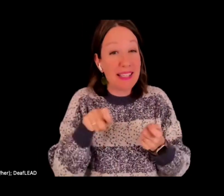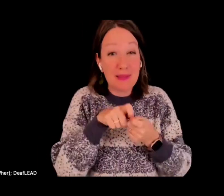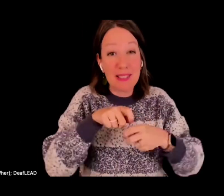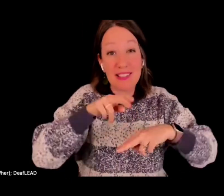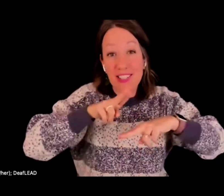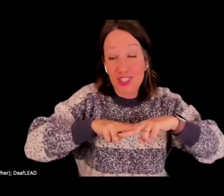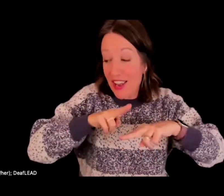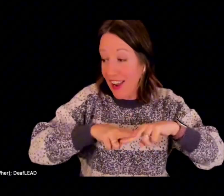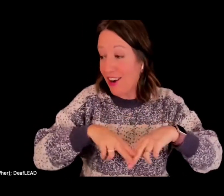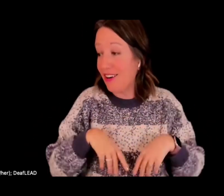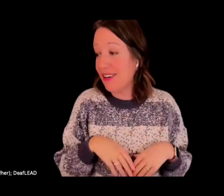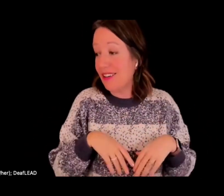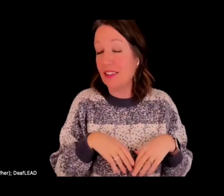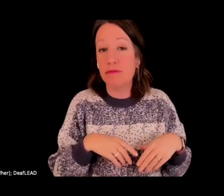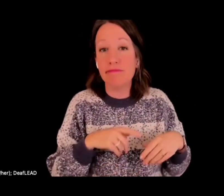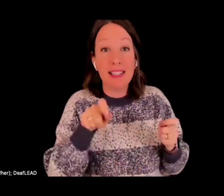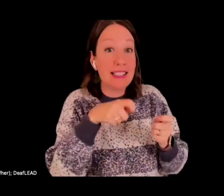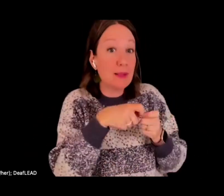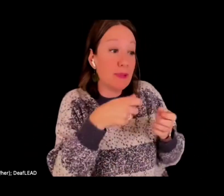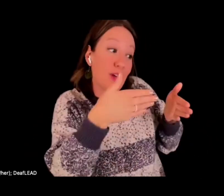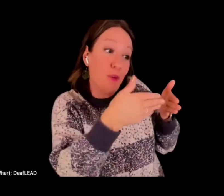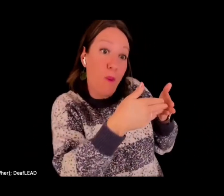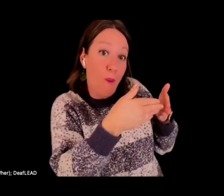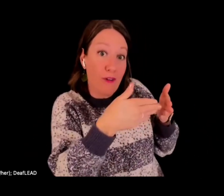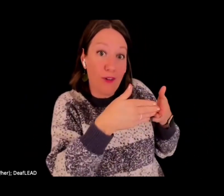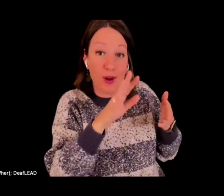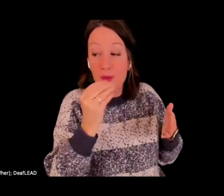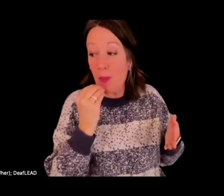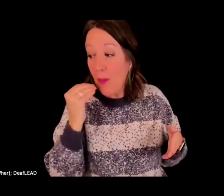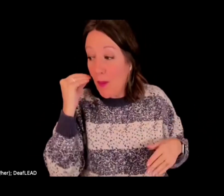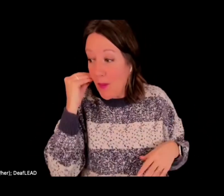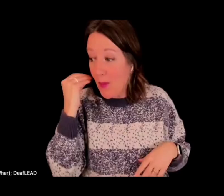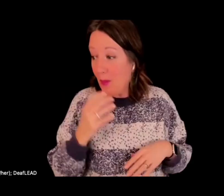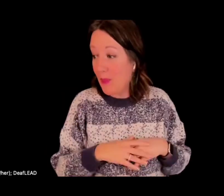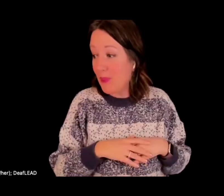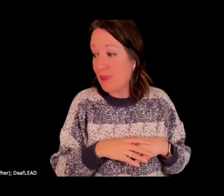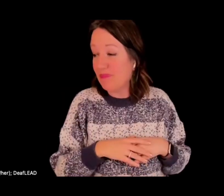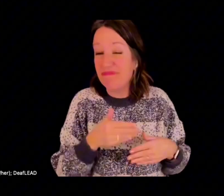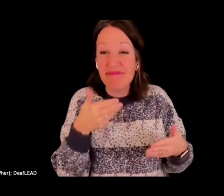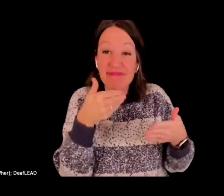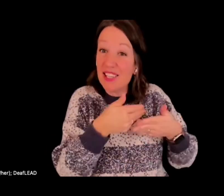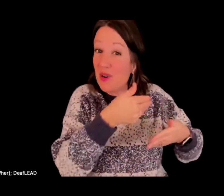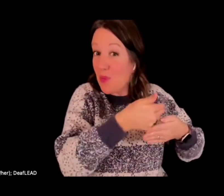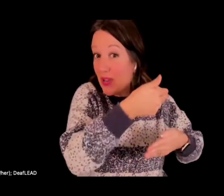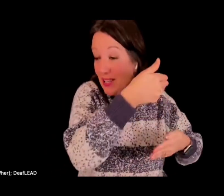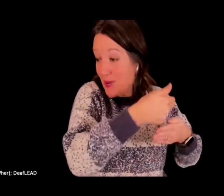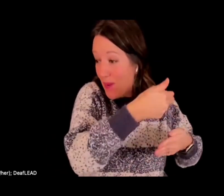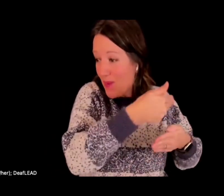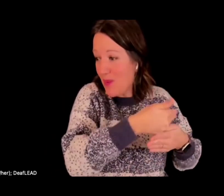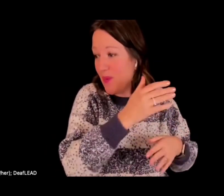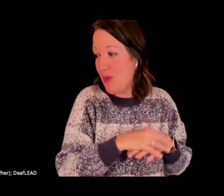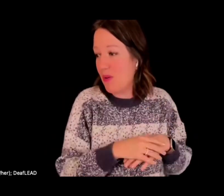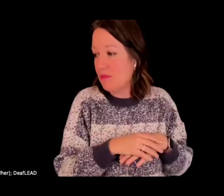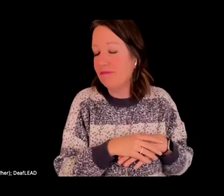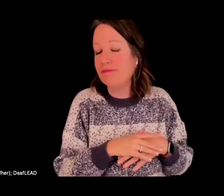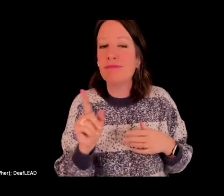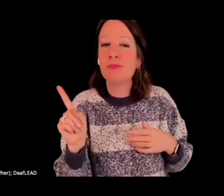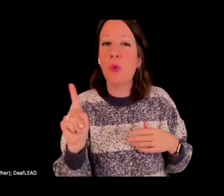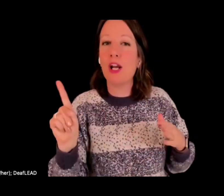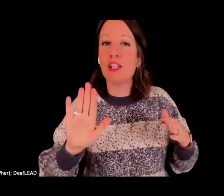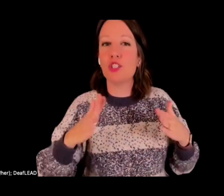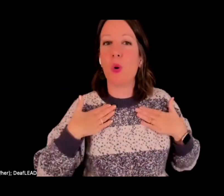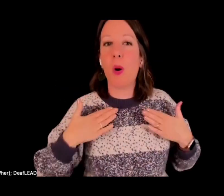to. Maybe it's a specific chair, maybe it's a specific corner of your home, maybe it's